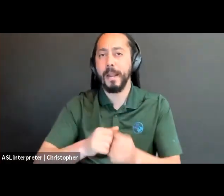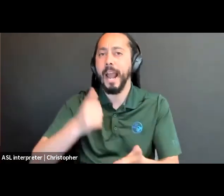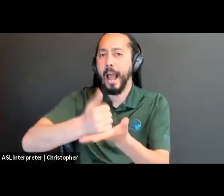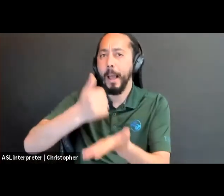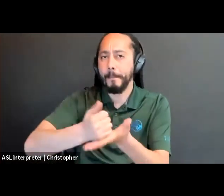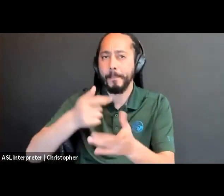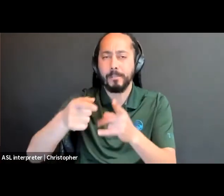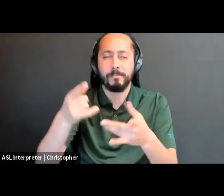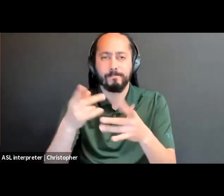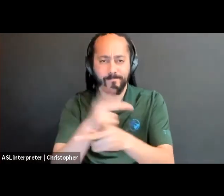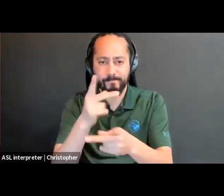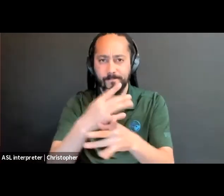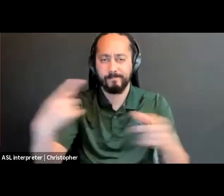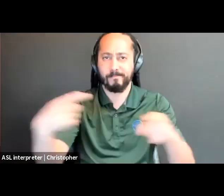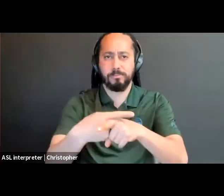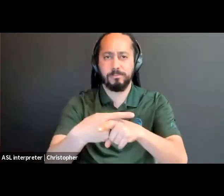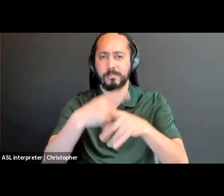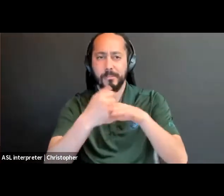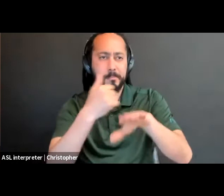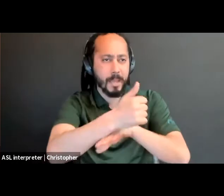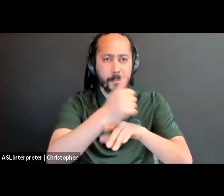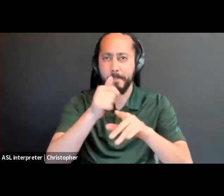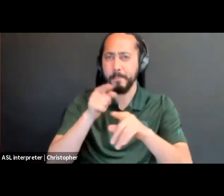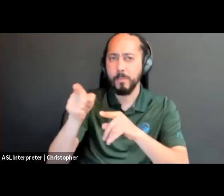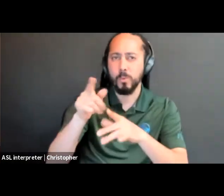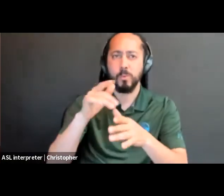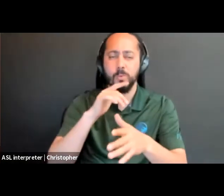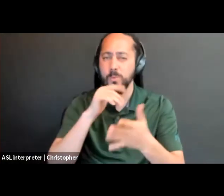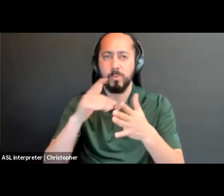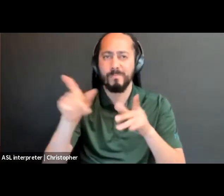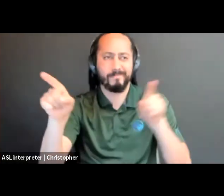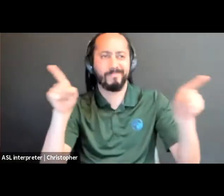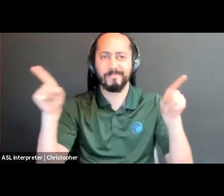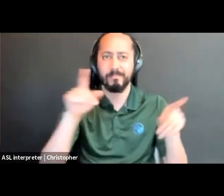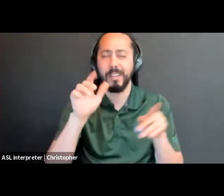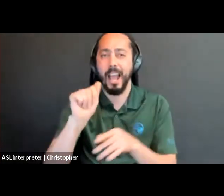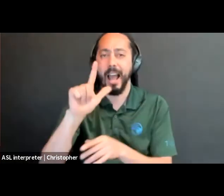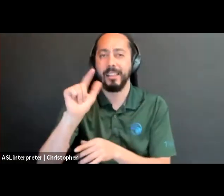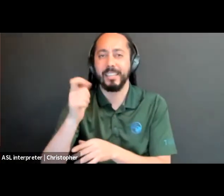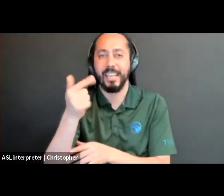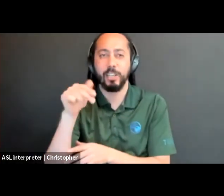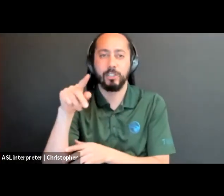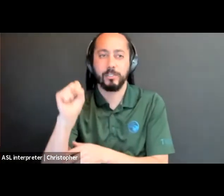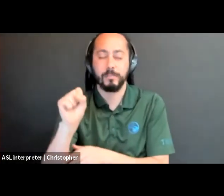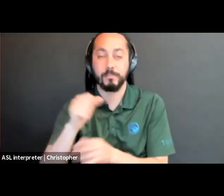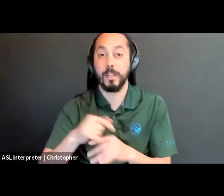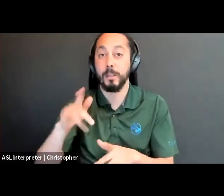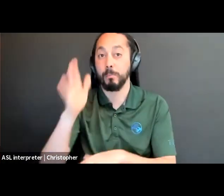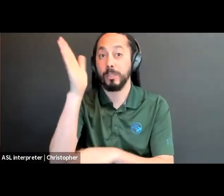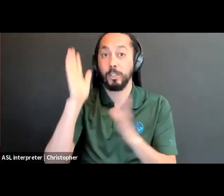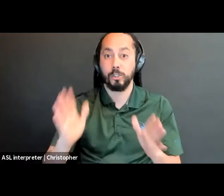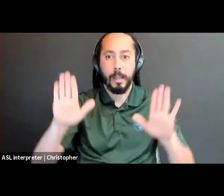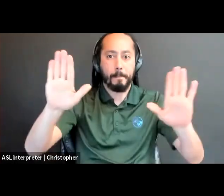conflicting allegations. We have an amazing group of presenters who will be introduced before